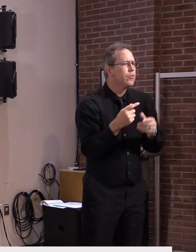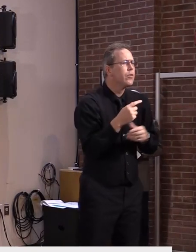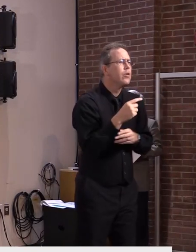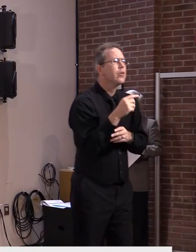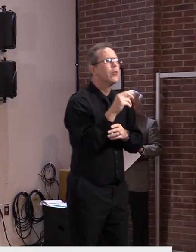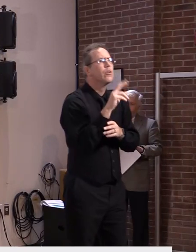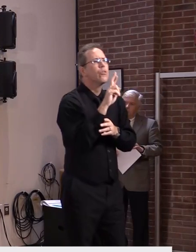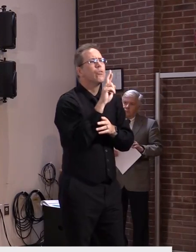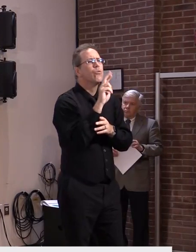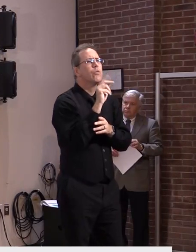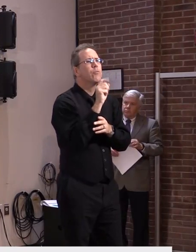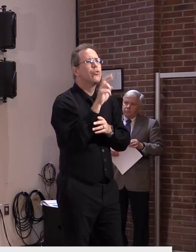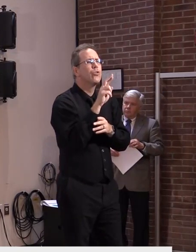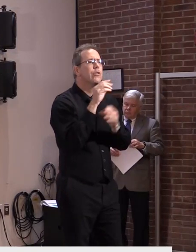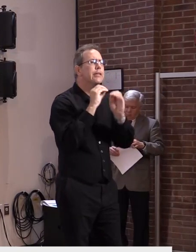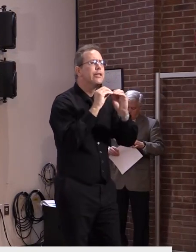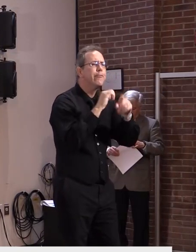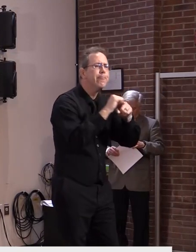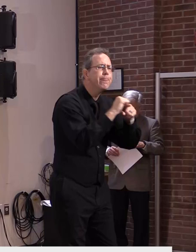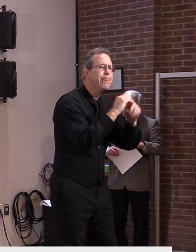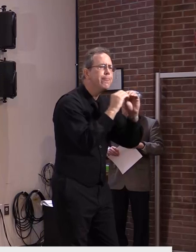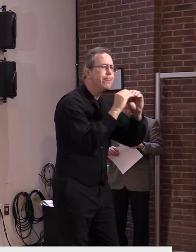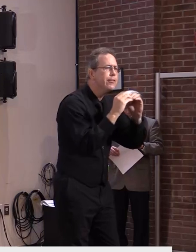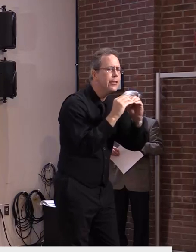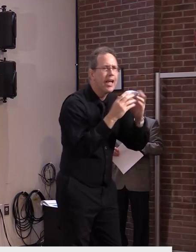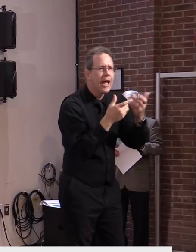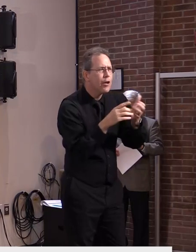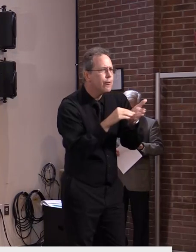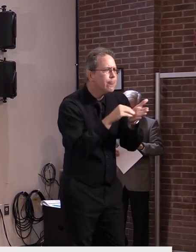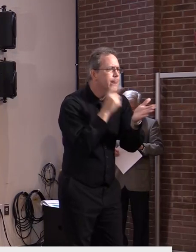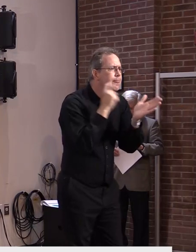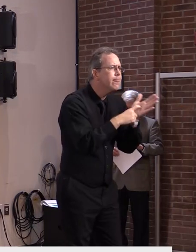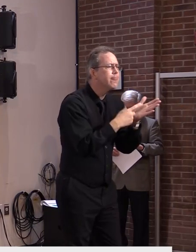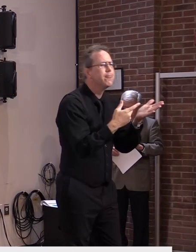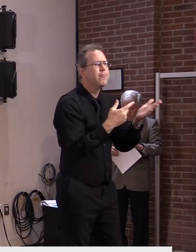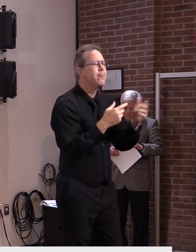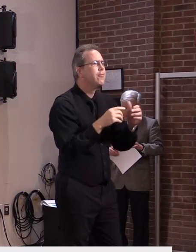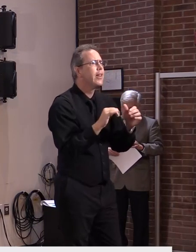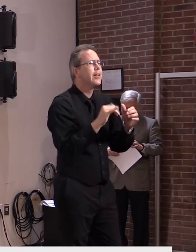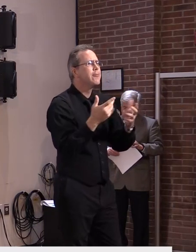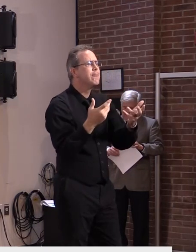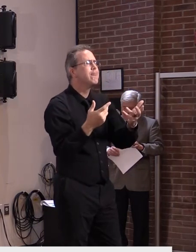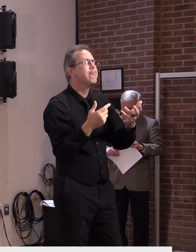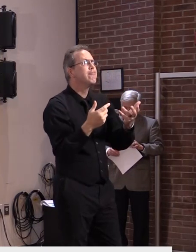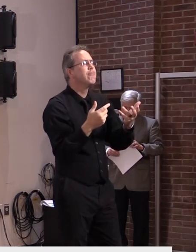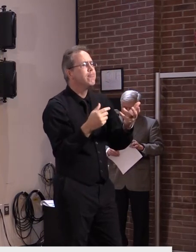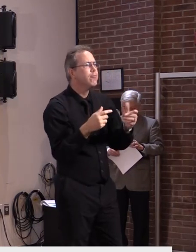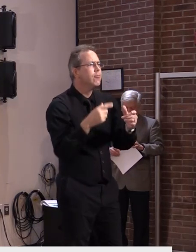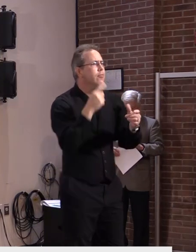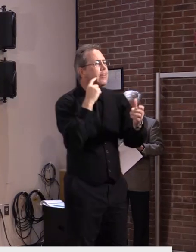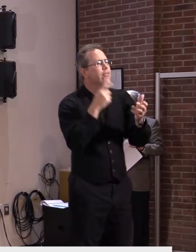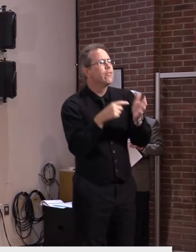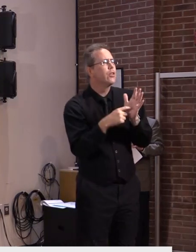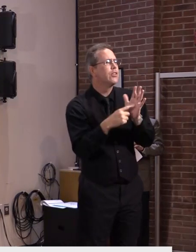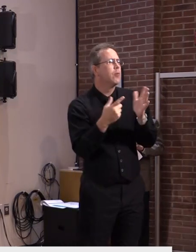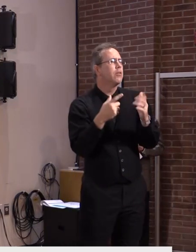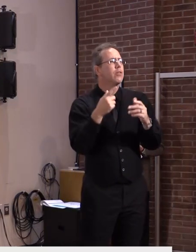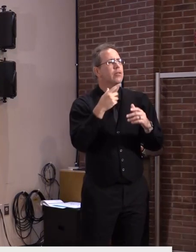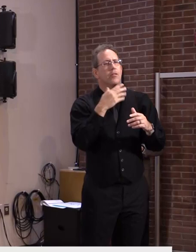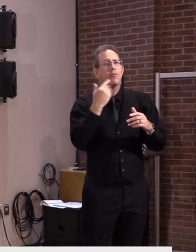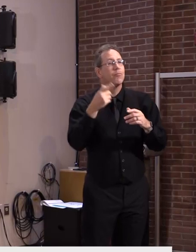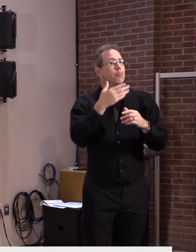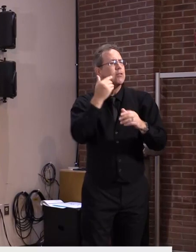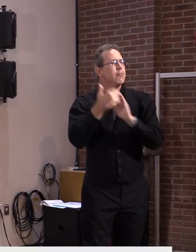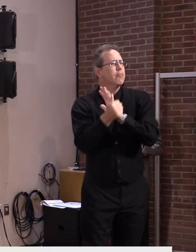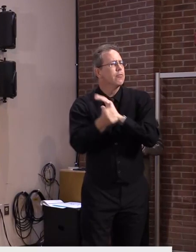speakers included Dr. Bell from the Vermont Chapter of American Pediatrics, Dr. Ben Lee at UVM, a school nurse